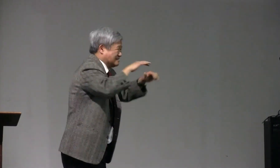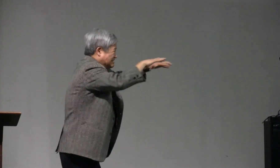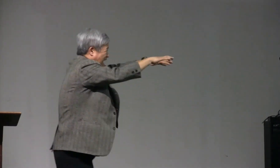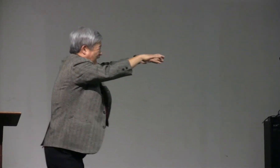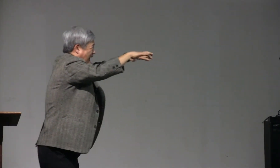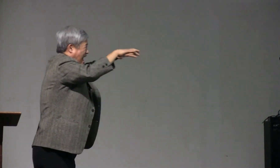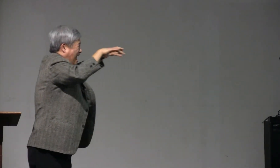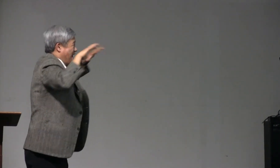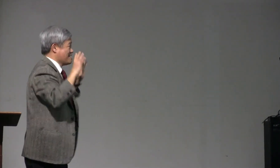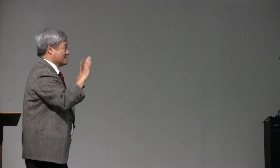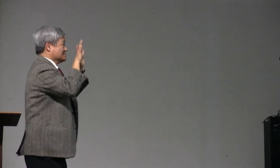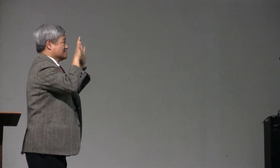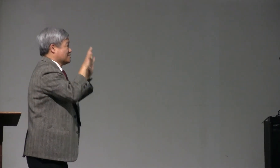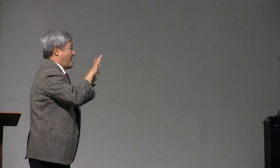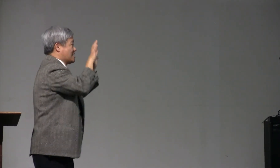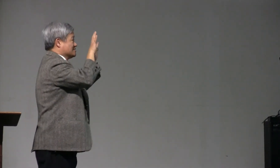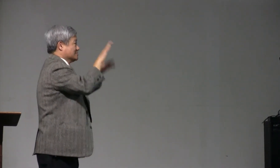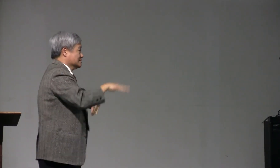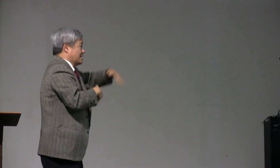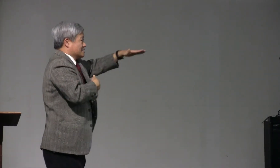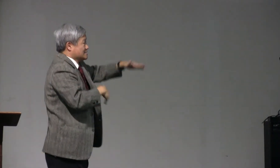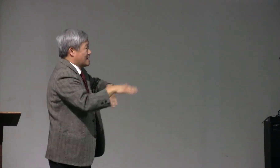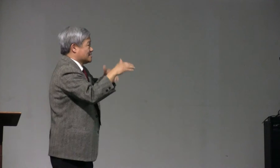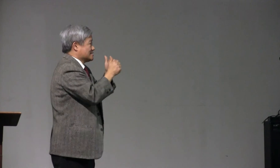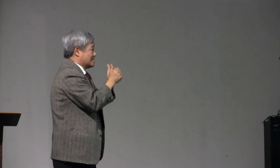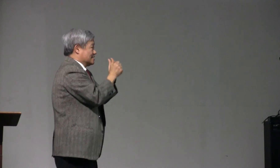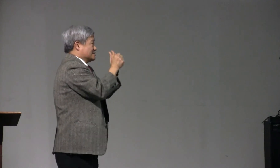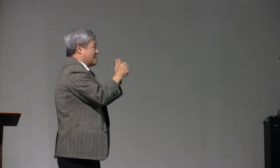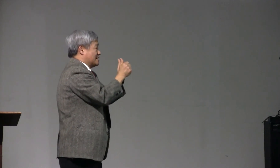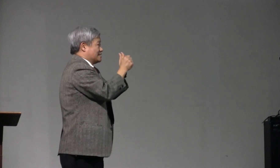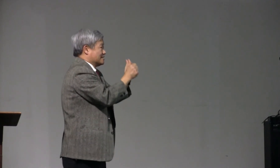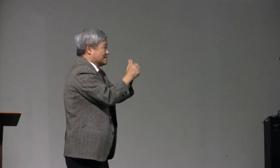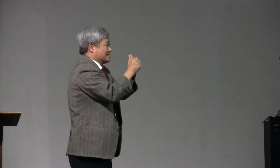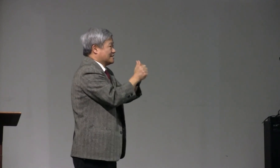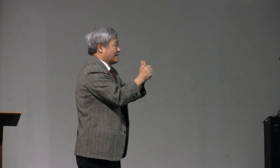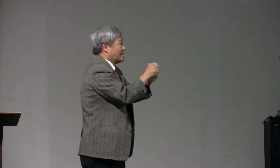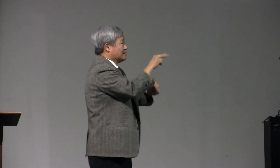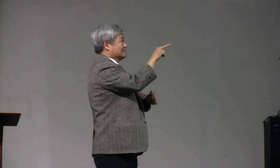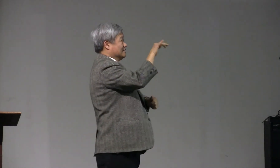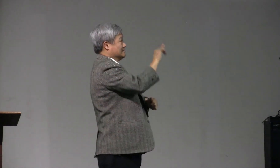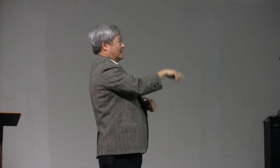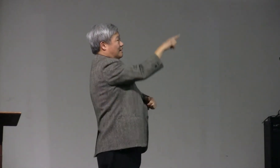They walk in the light of the New Jerusalem. They walk